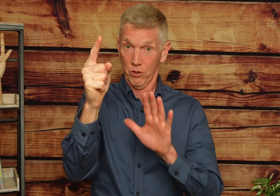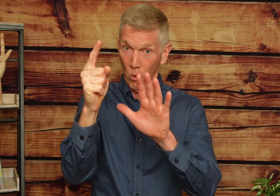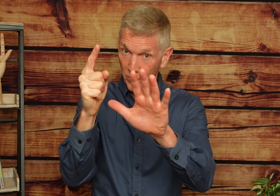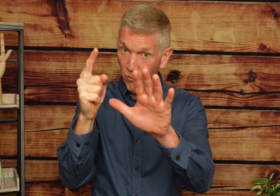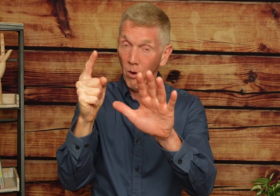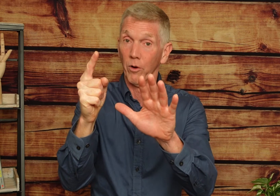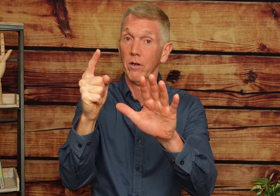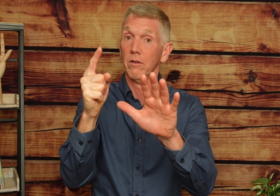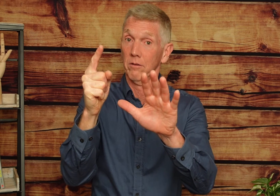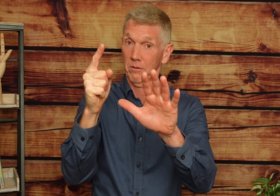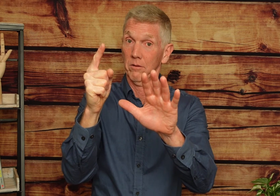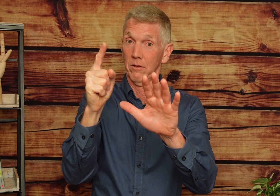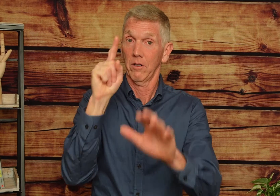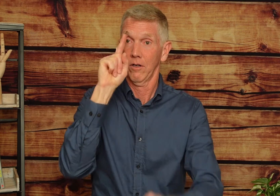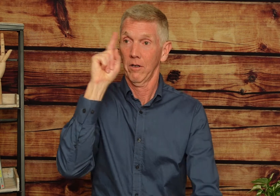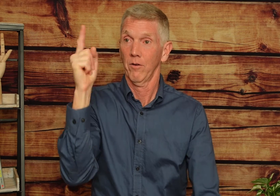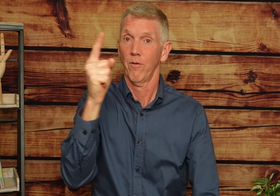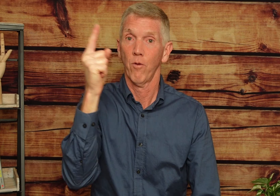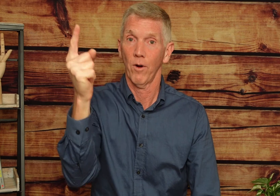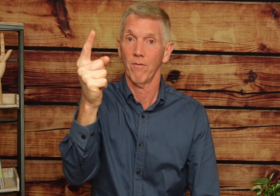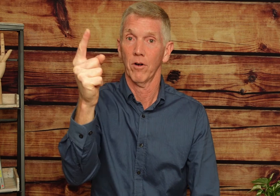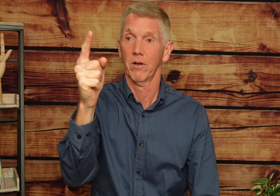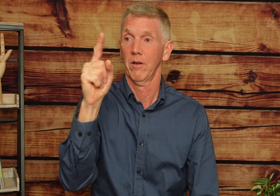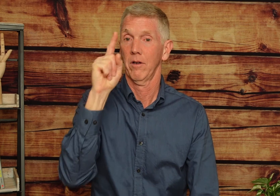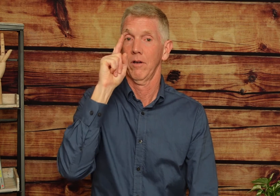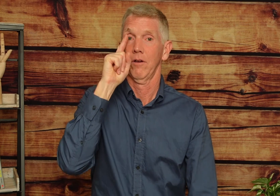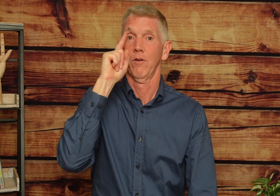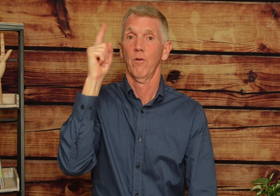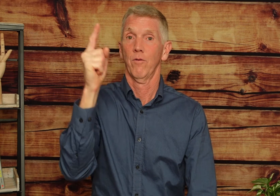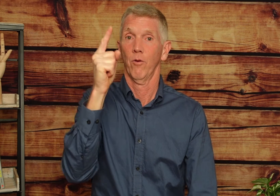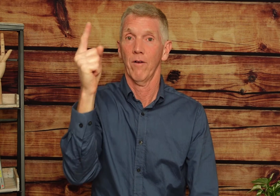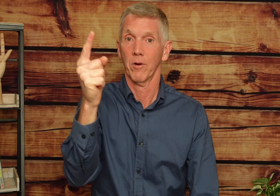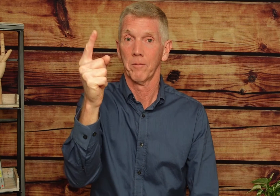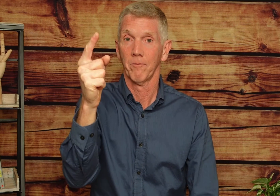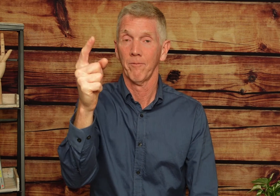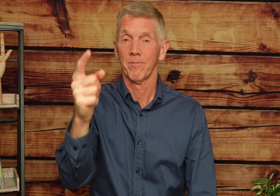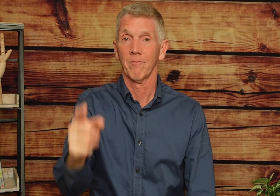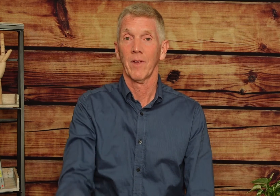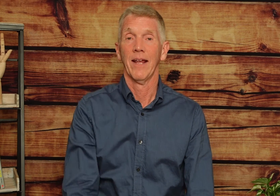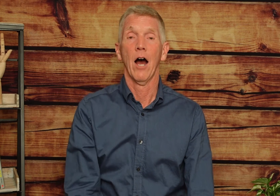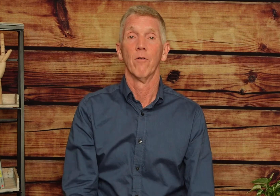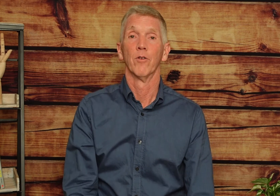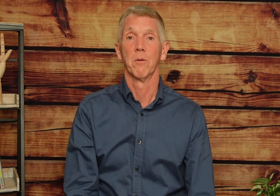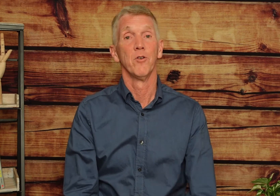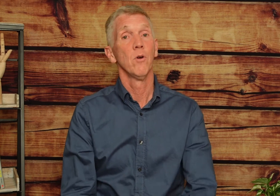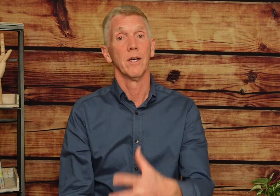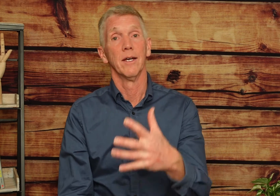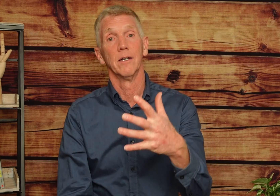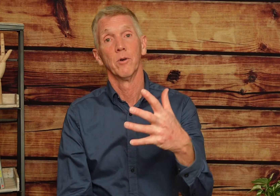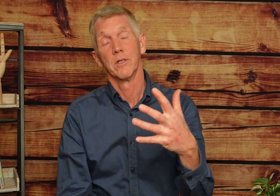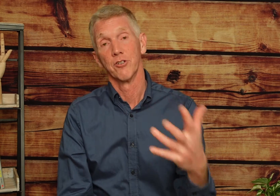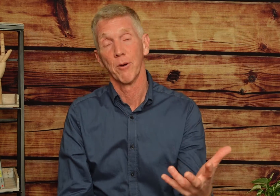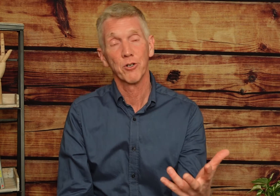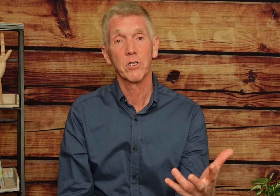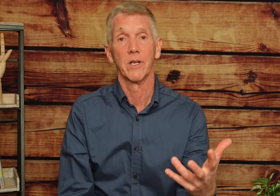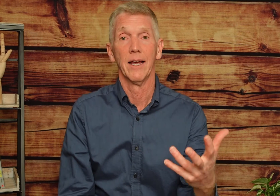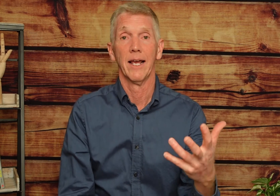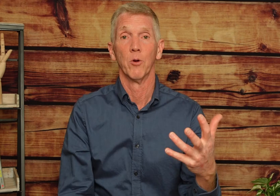going forward, forever. Forever. Now, for some of you with the scriptures and a